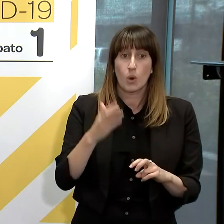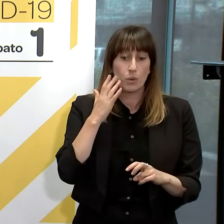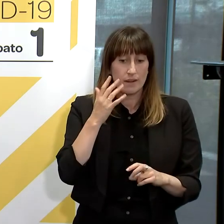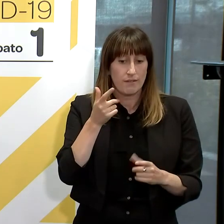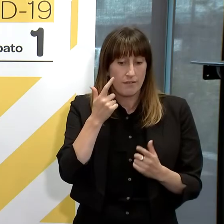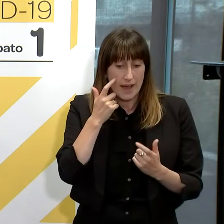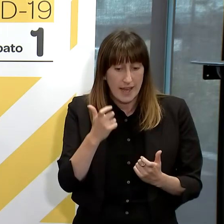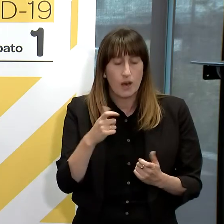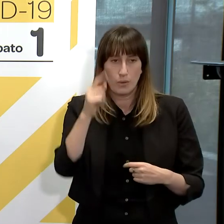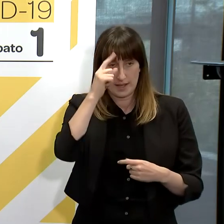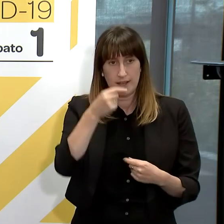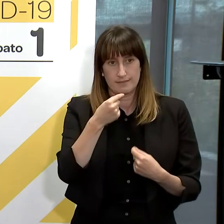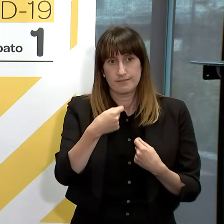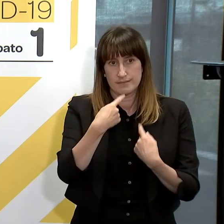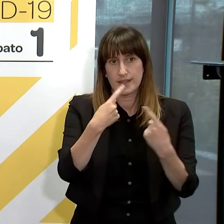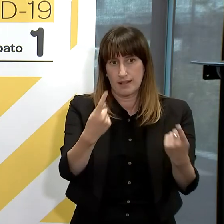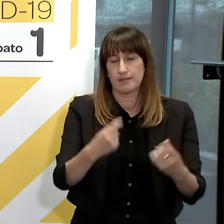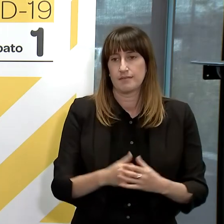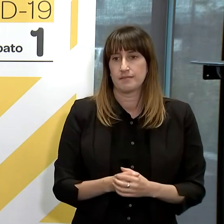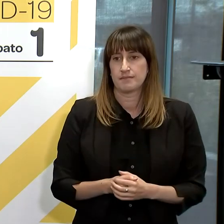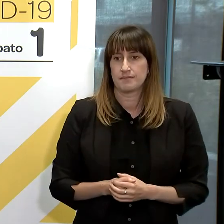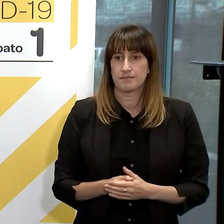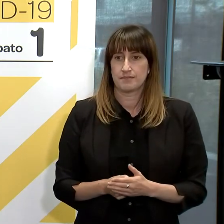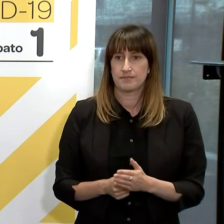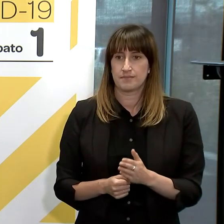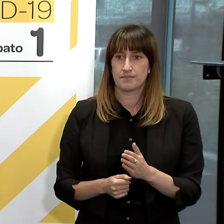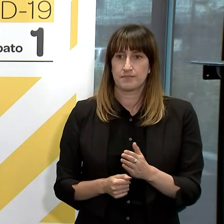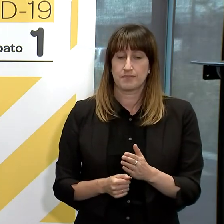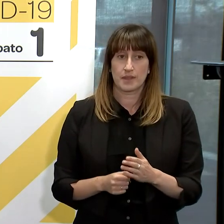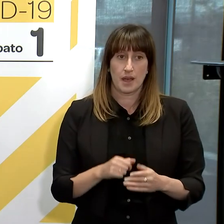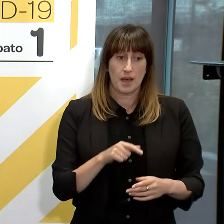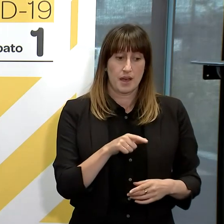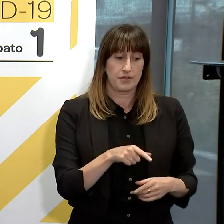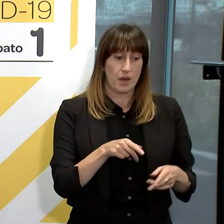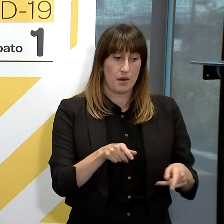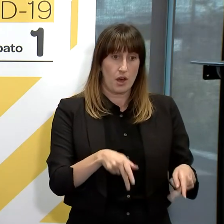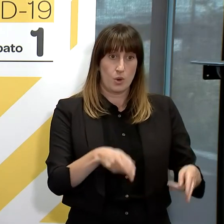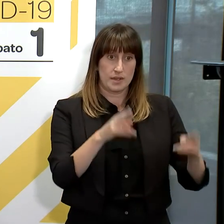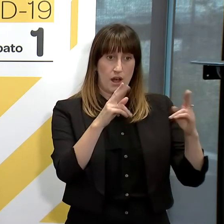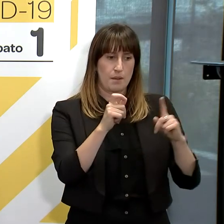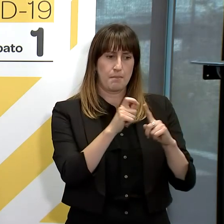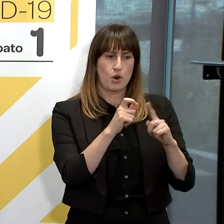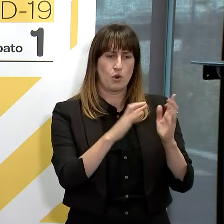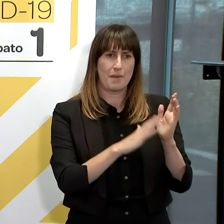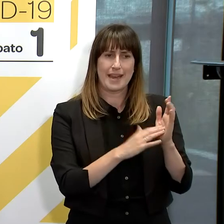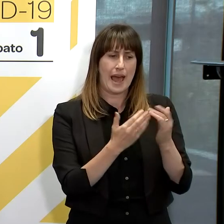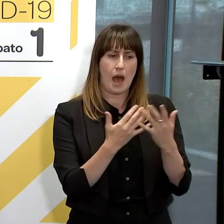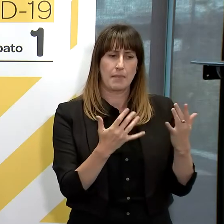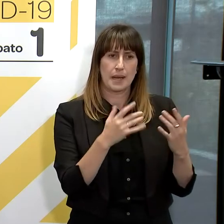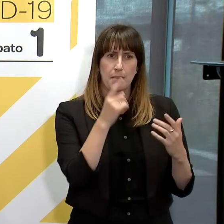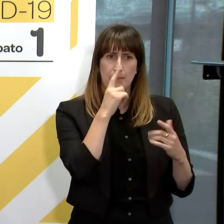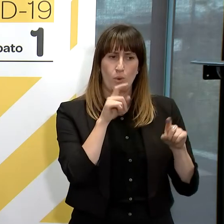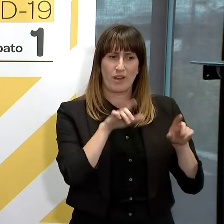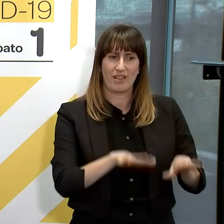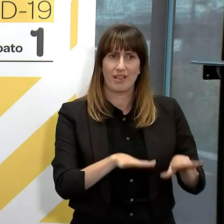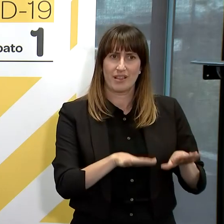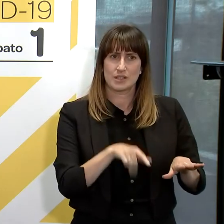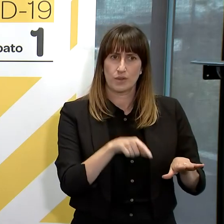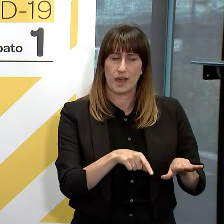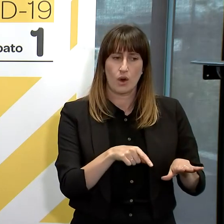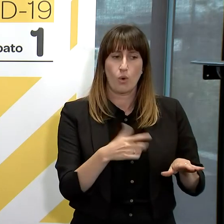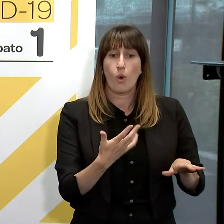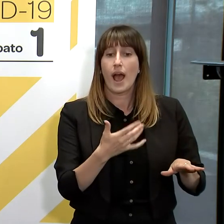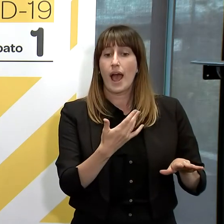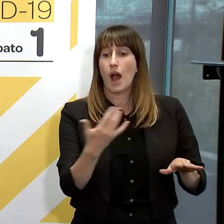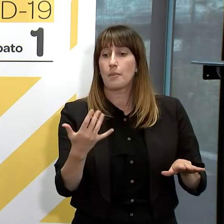when that information comes through. How many other people are still at the Pullman and yet to be discharged, or are still carrying out their 5 days